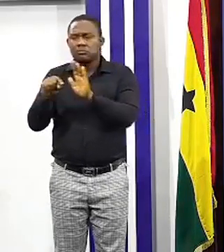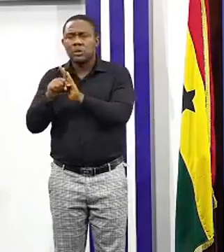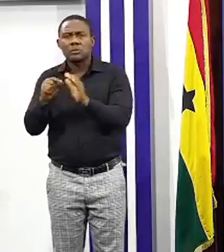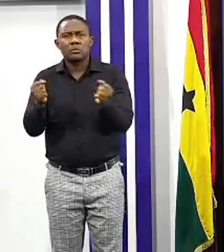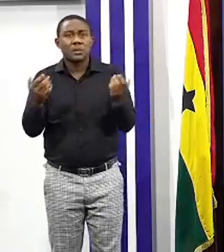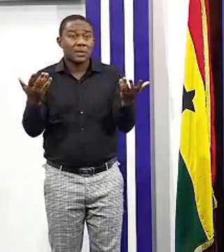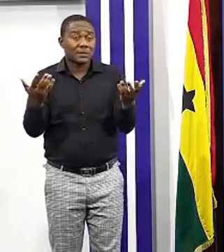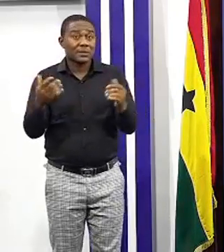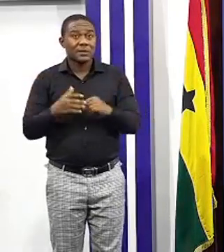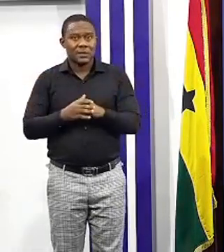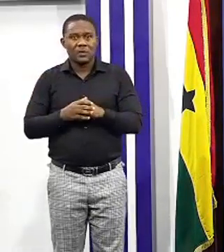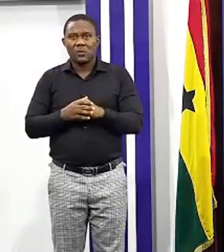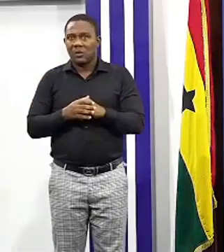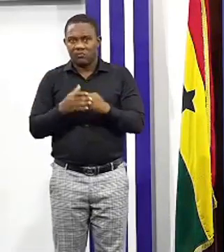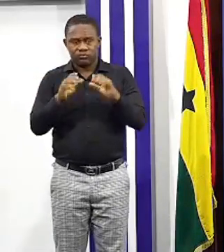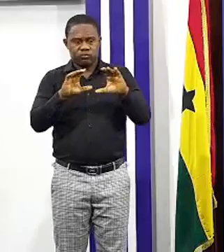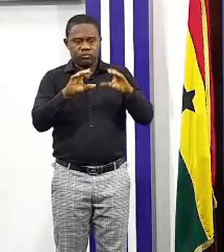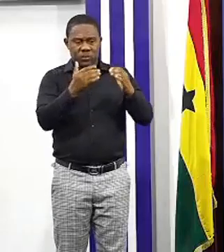into general surveillance,